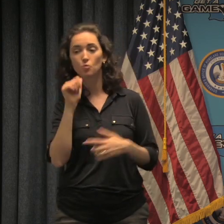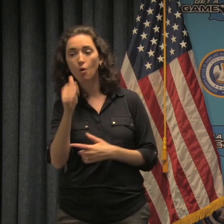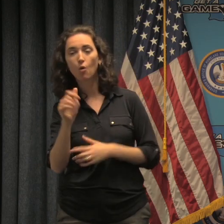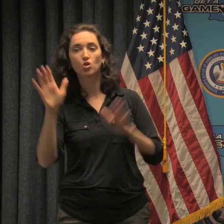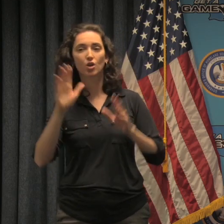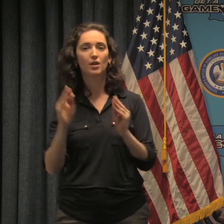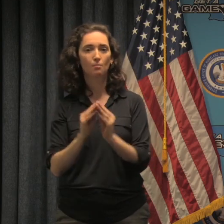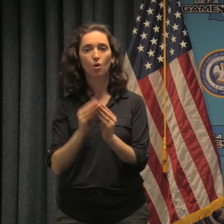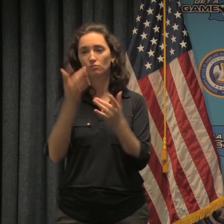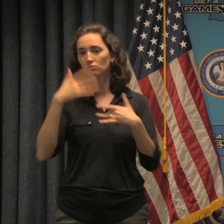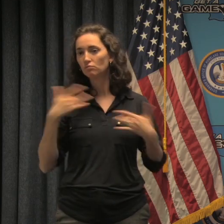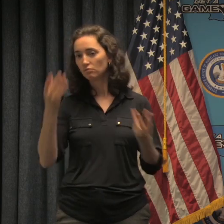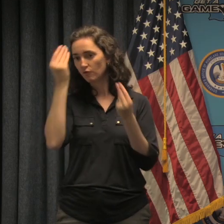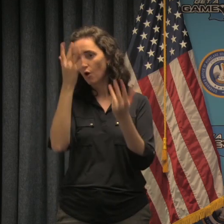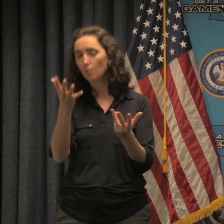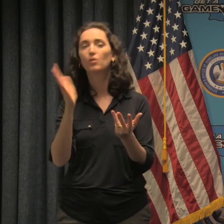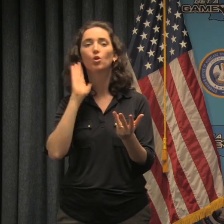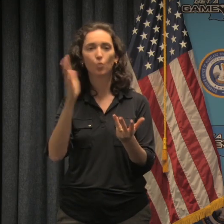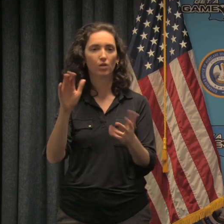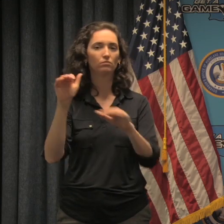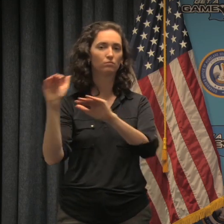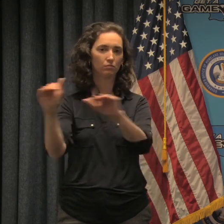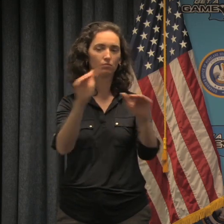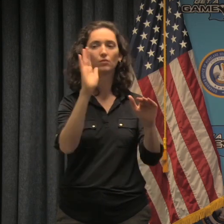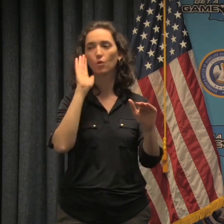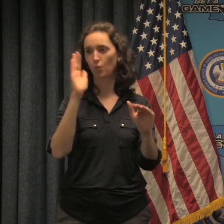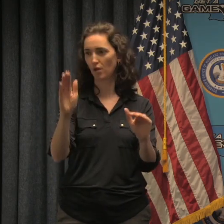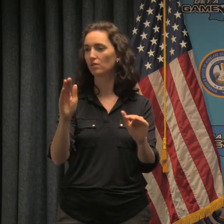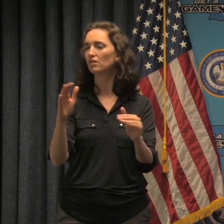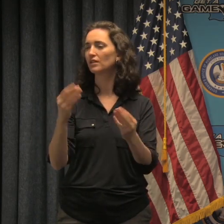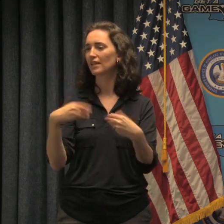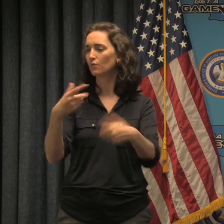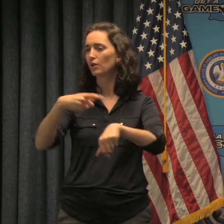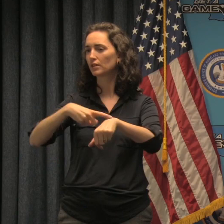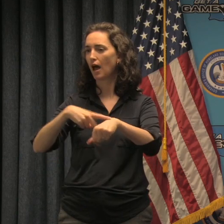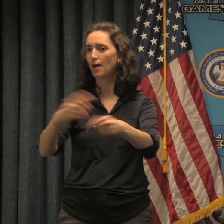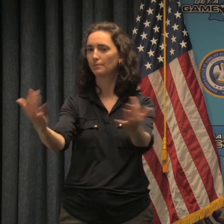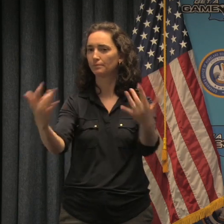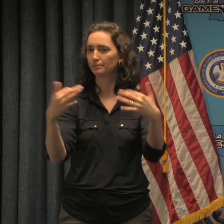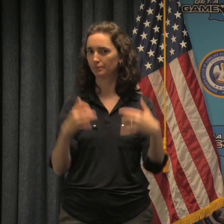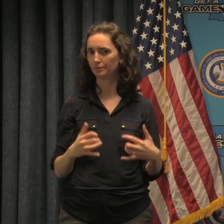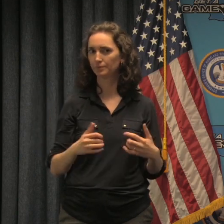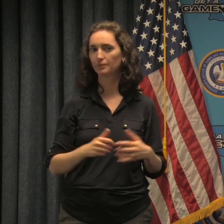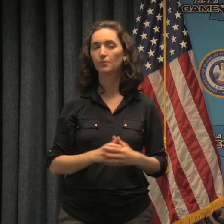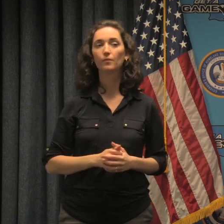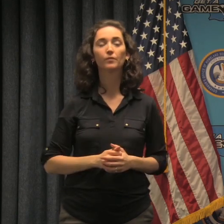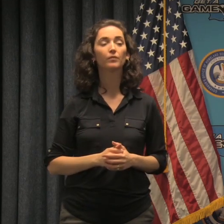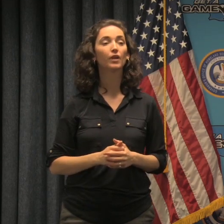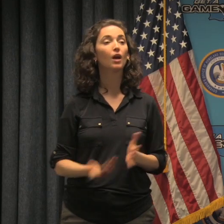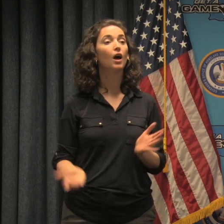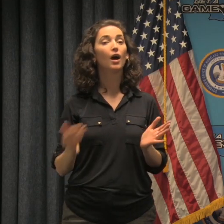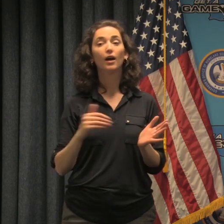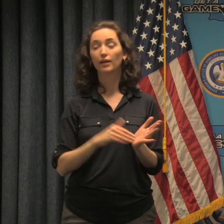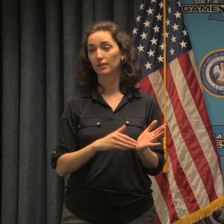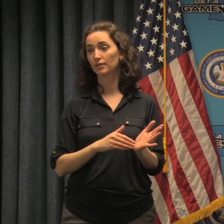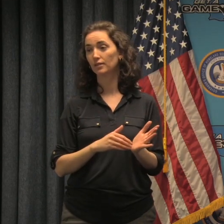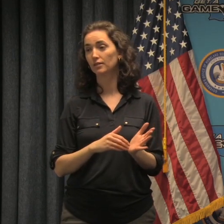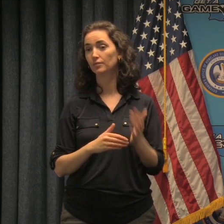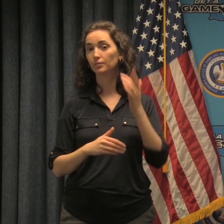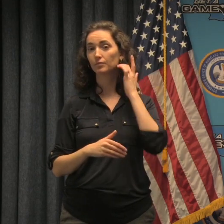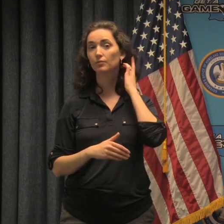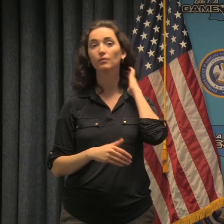Sunday, we certainly will, and we will put out that notice and give you all plenty of time to get here. So again, I want to thank